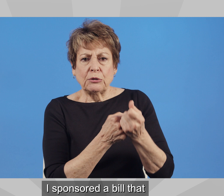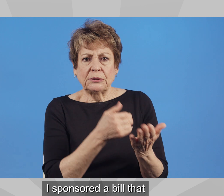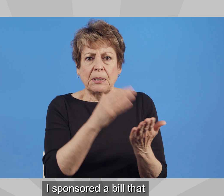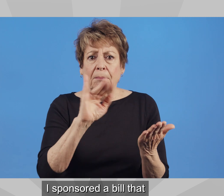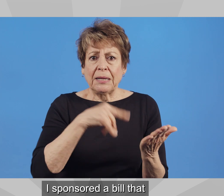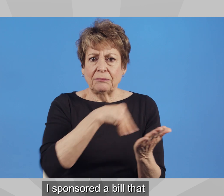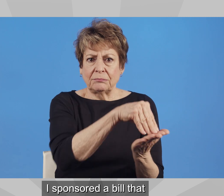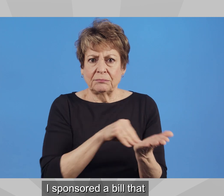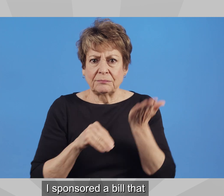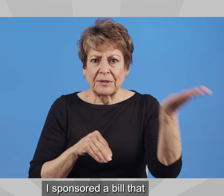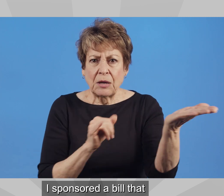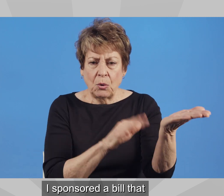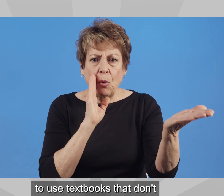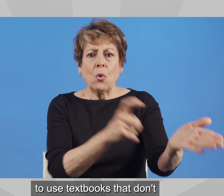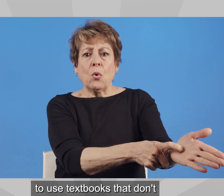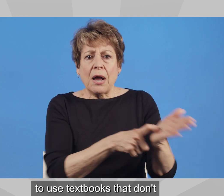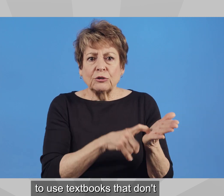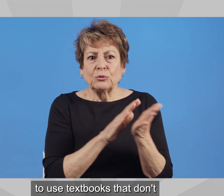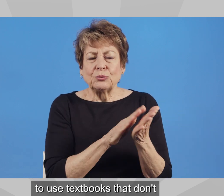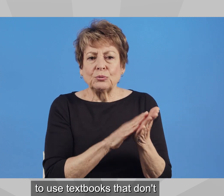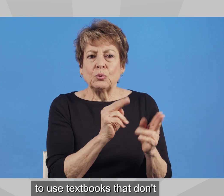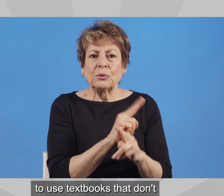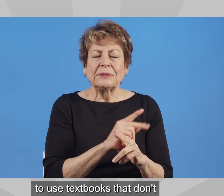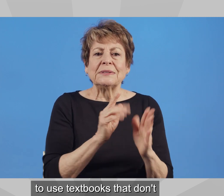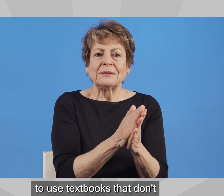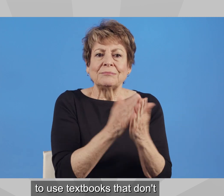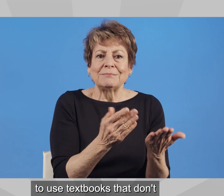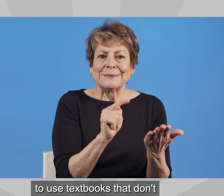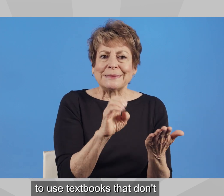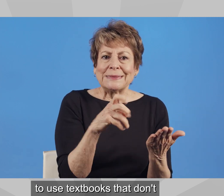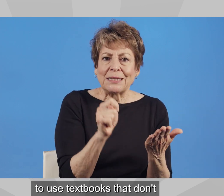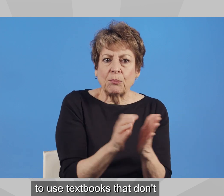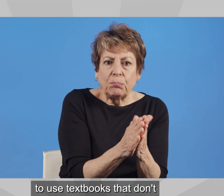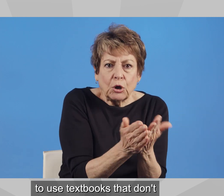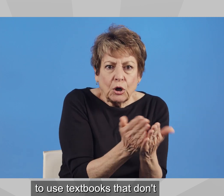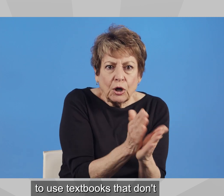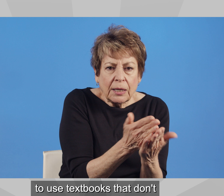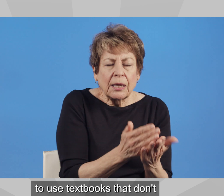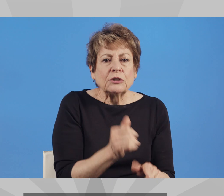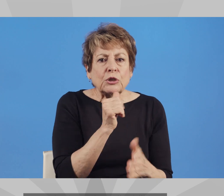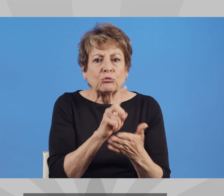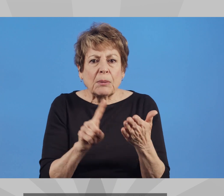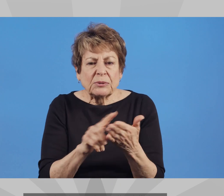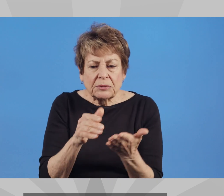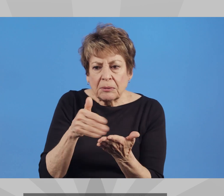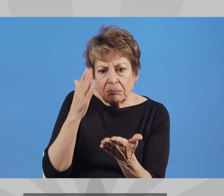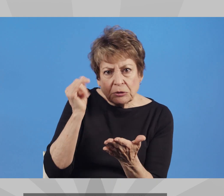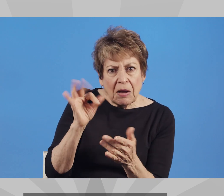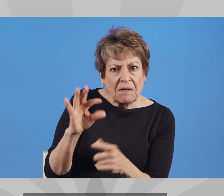I sponsored a bill that would require schools to use textbooks that don't discriminate based on sex,